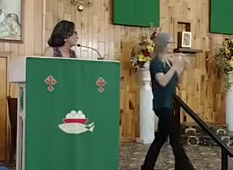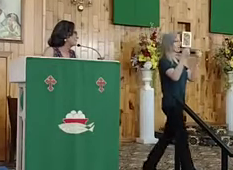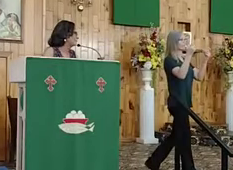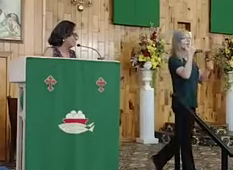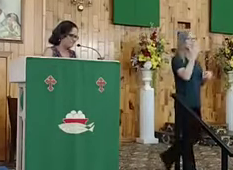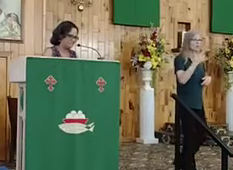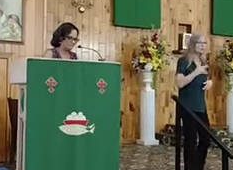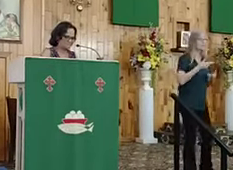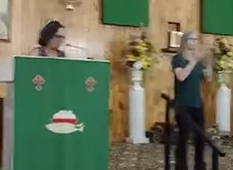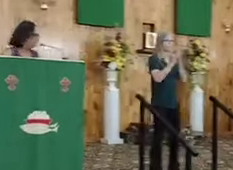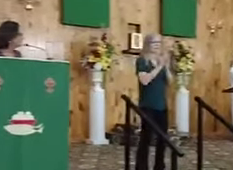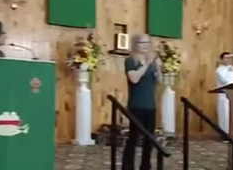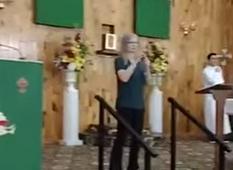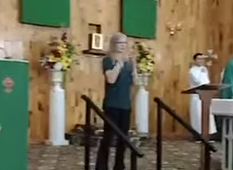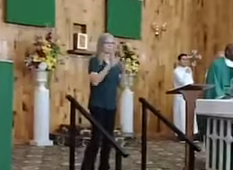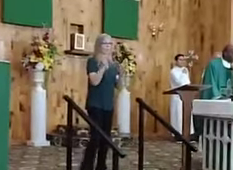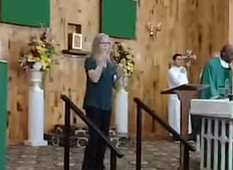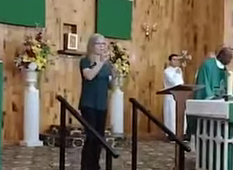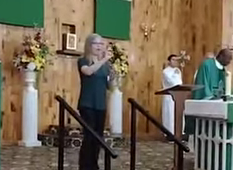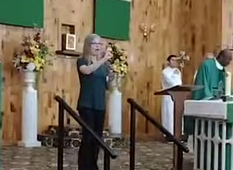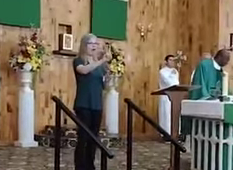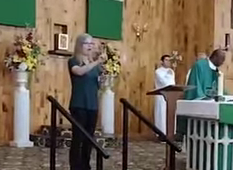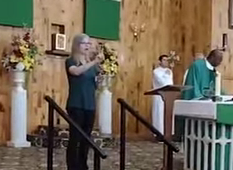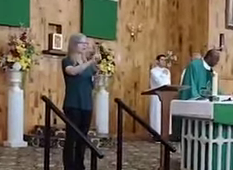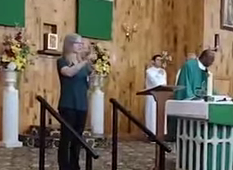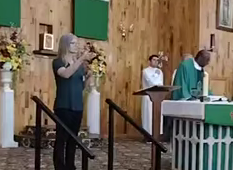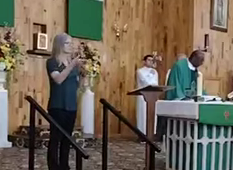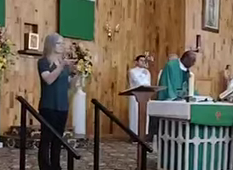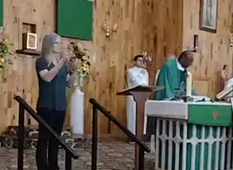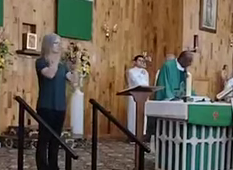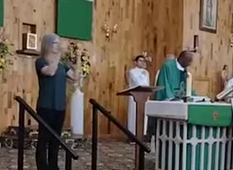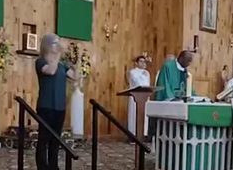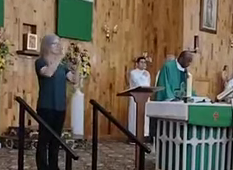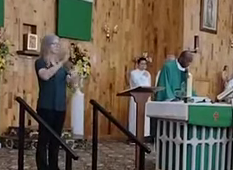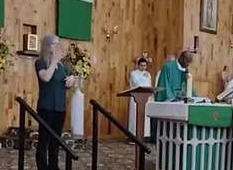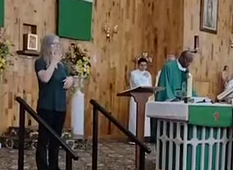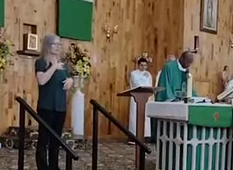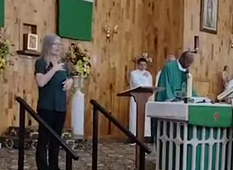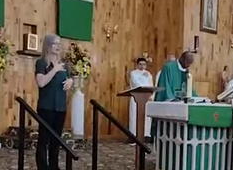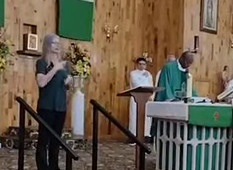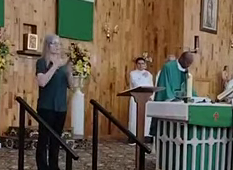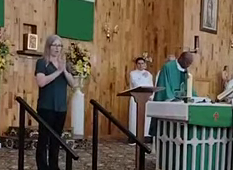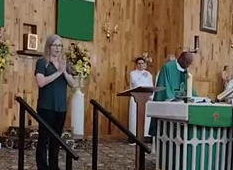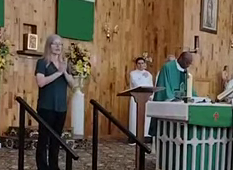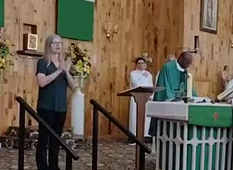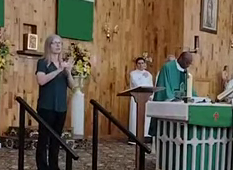pray in a very special way for Ed, who's among us who's celebrating his birthday. We pray to the Lord.